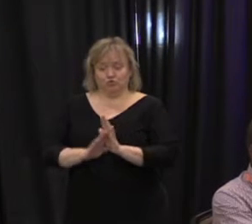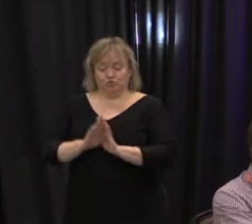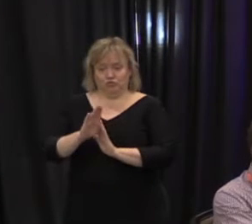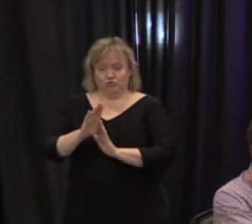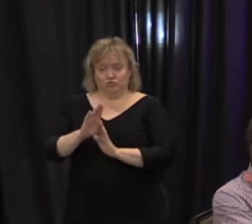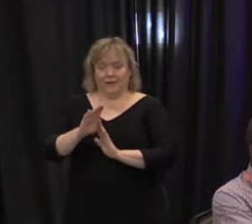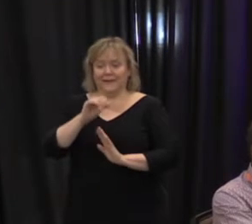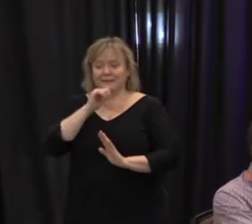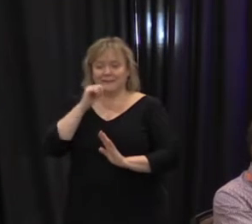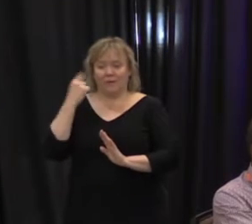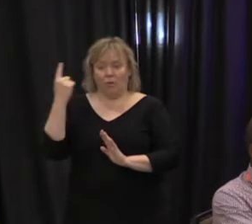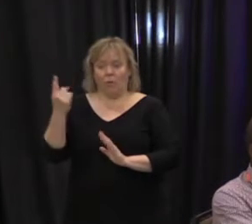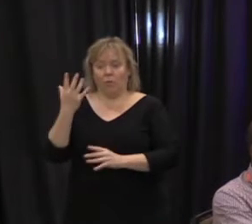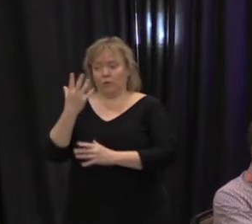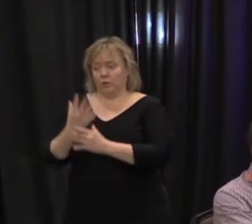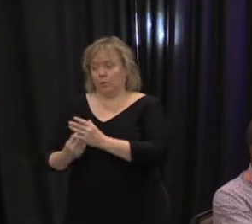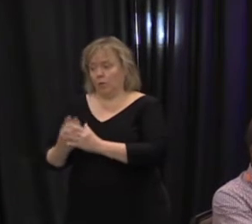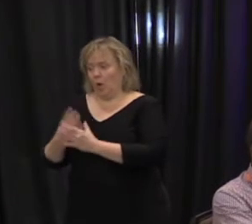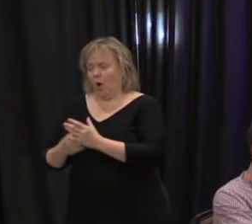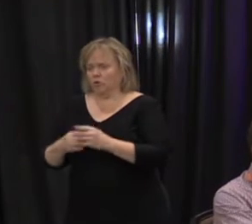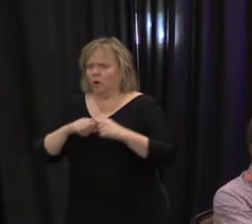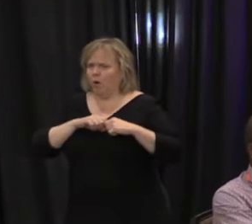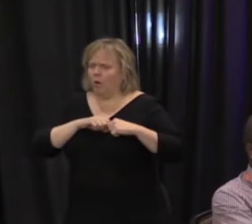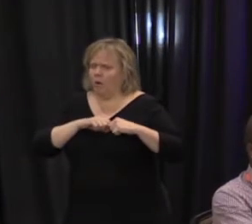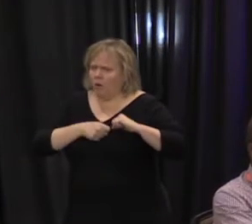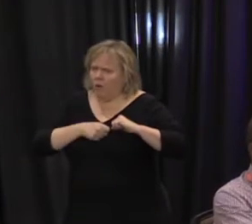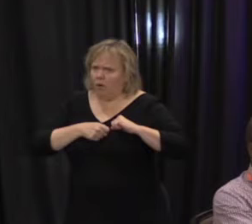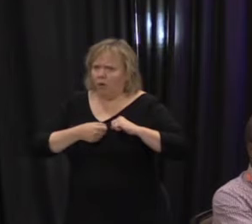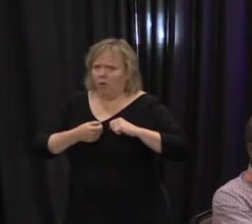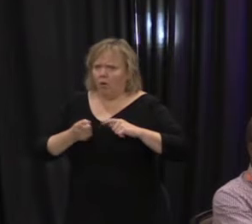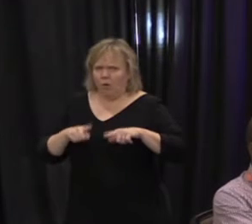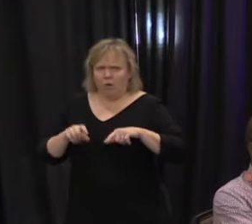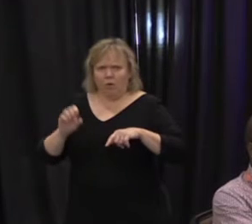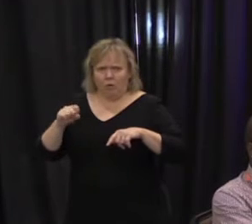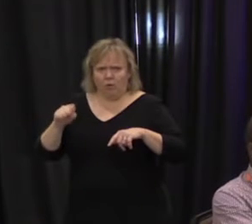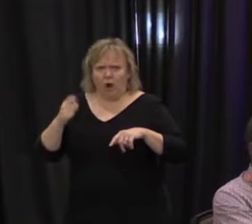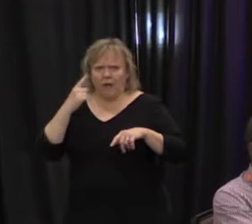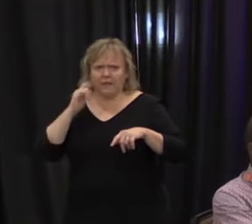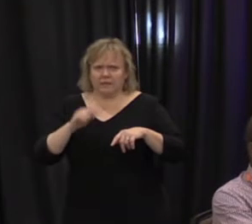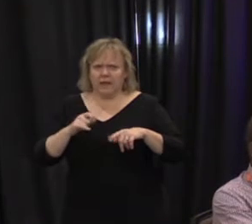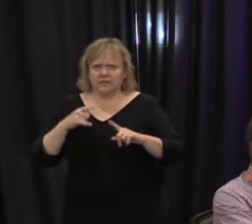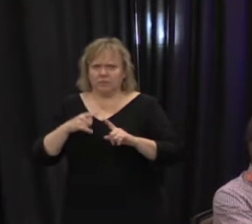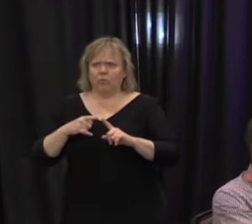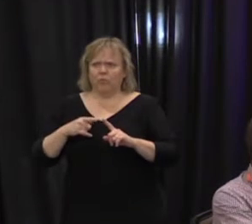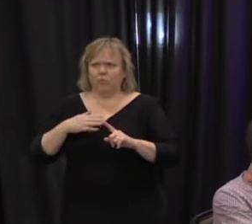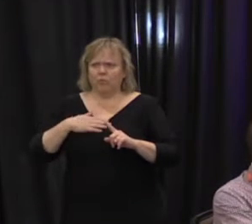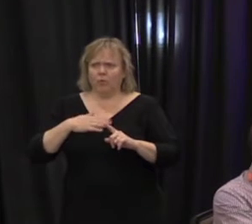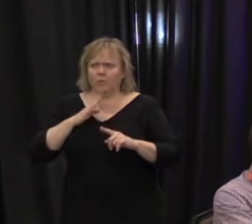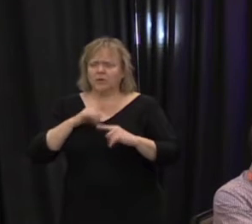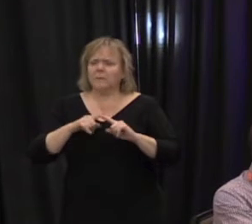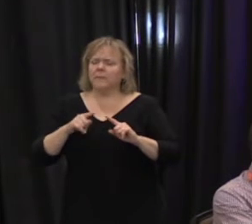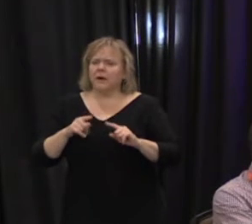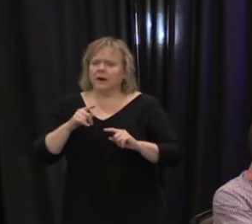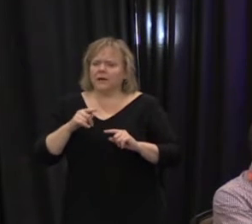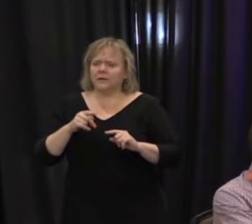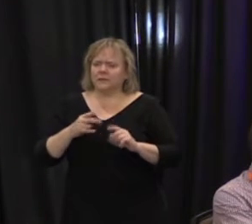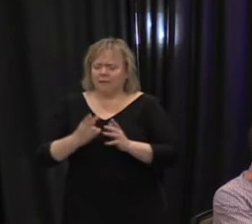can focus on what we've lost because grief is real, and I think that's actually going to be the point of this talk today. But that it's our